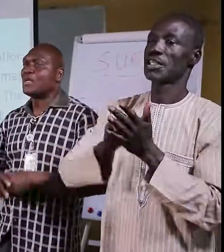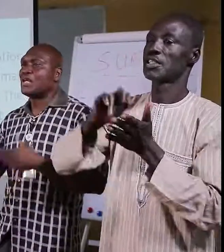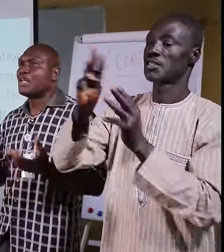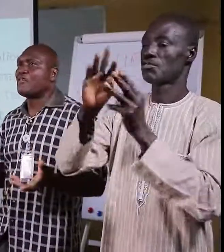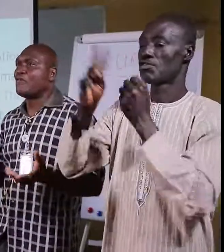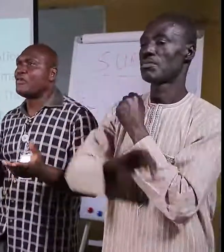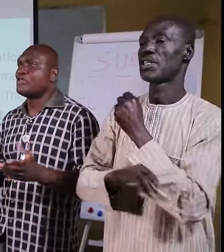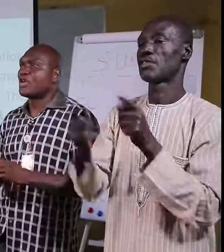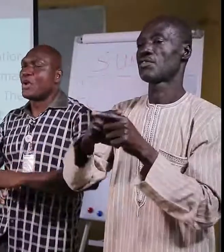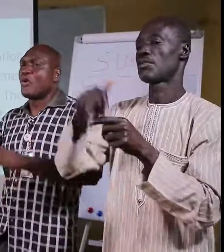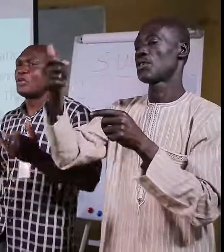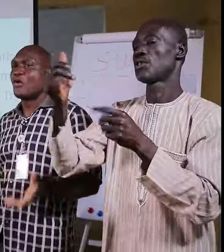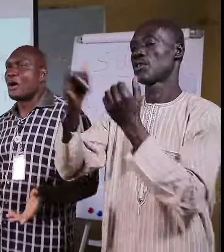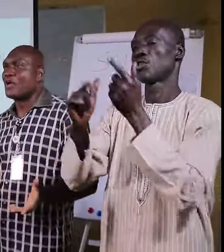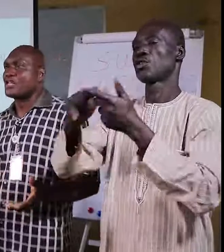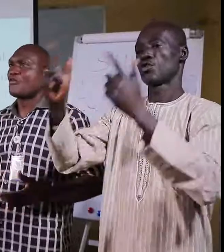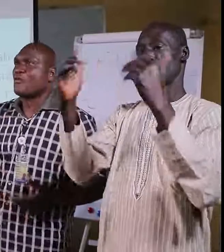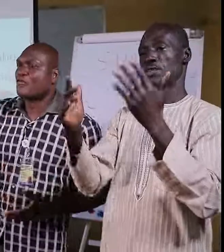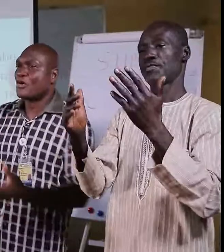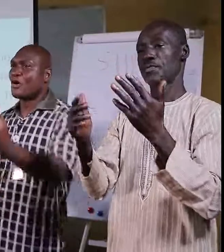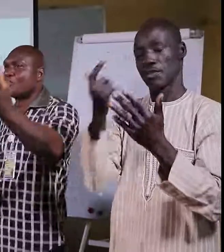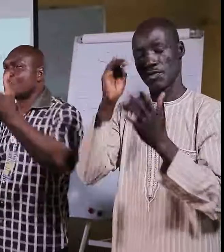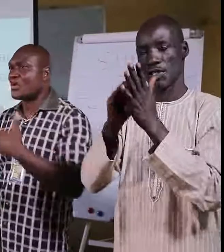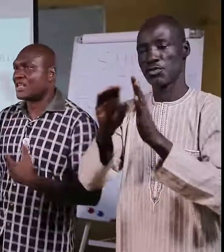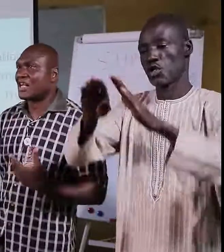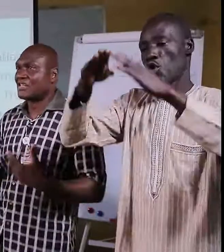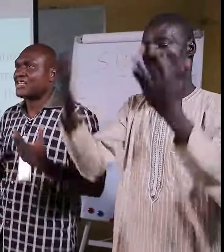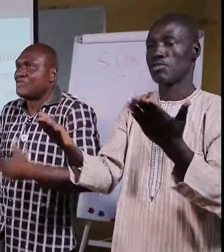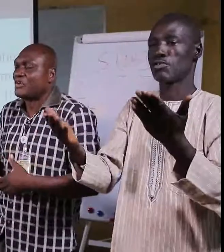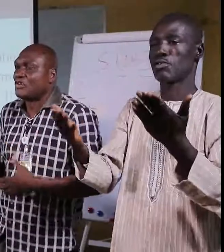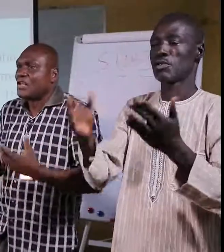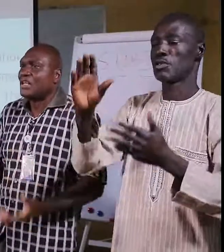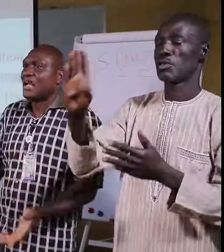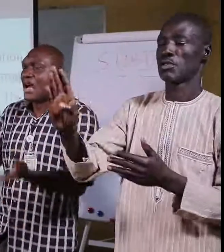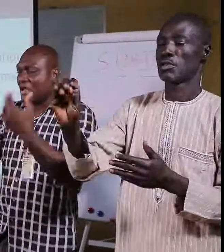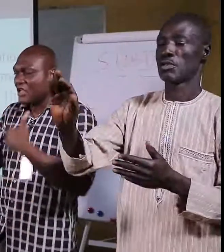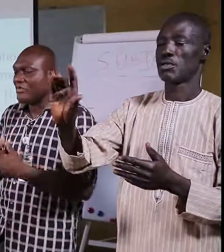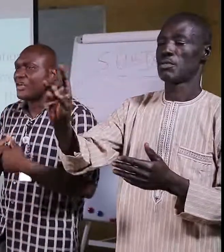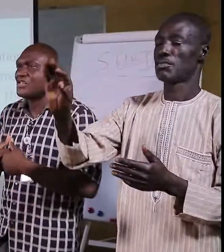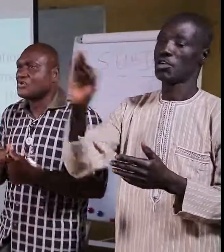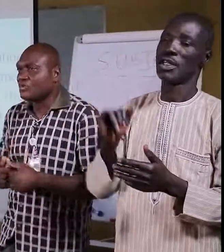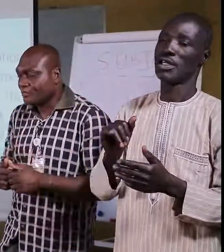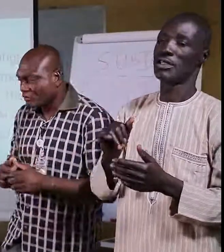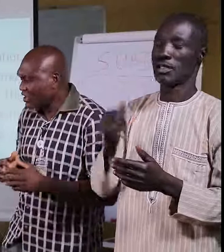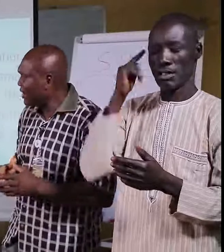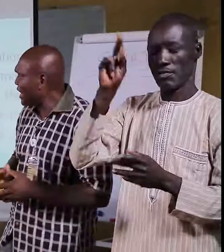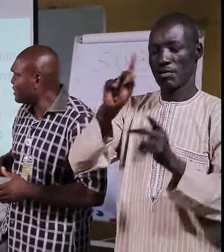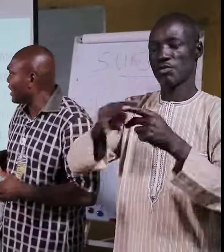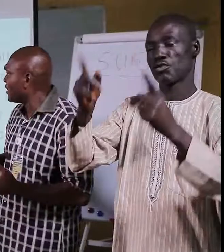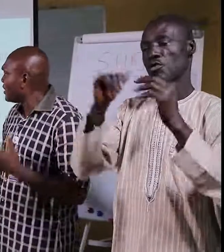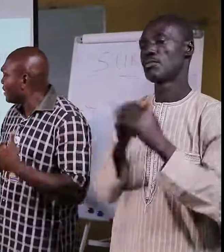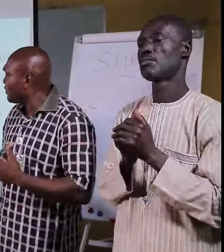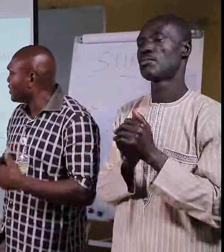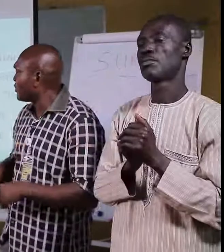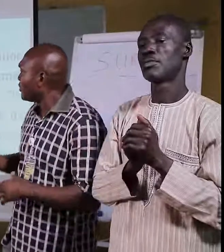example, Nigerian government may say, okay, we are opening up our borders for people from other countries to enter Nigeria. That's immigration. They are immigrating to